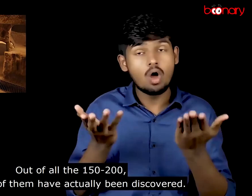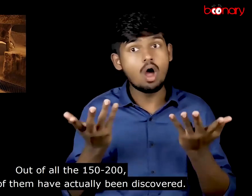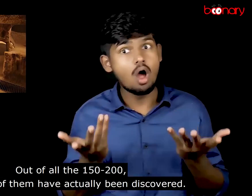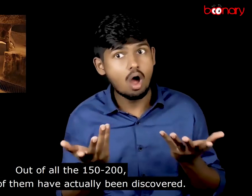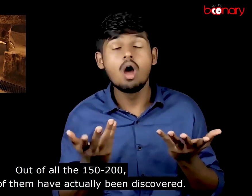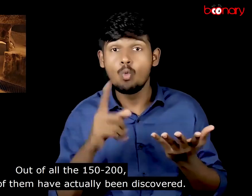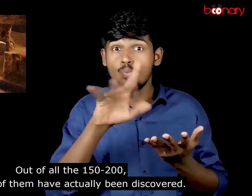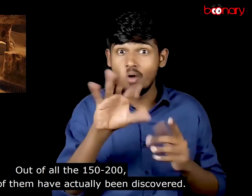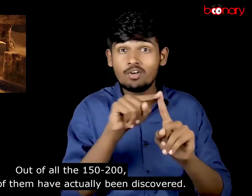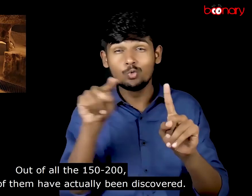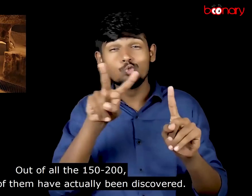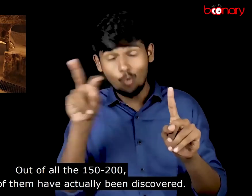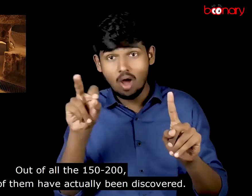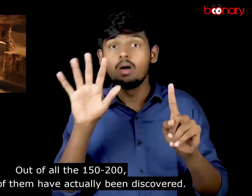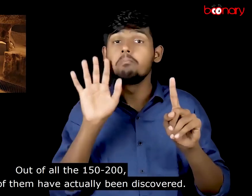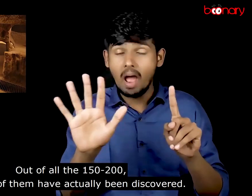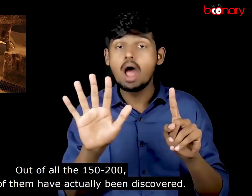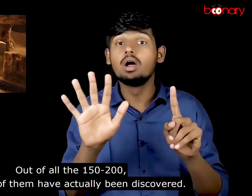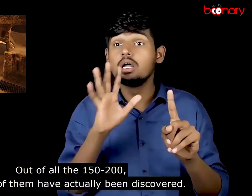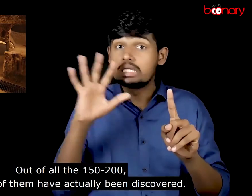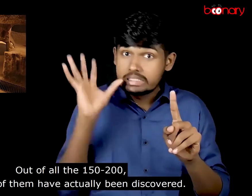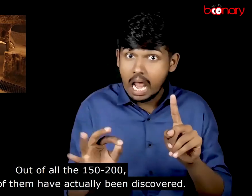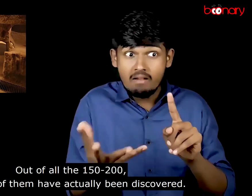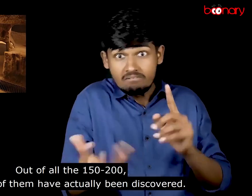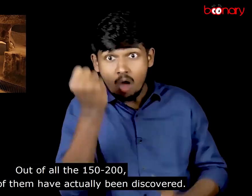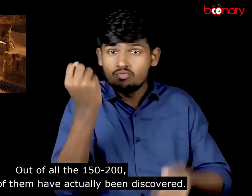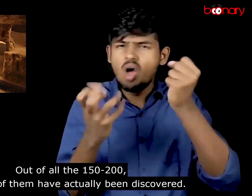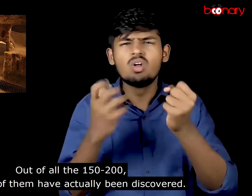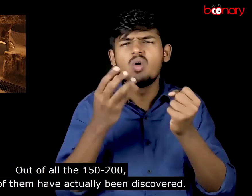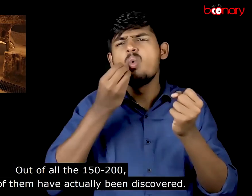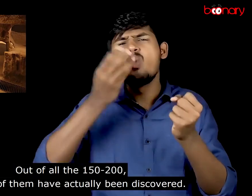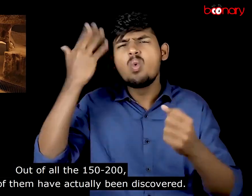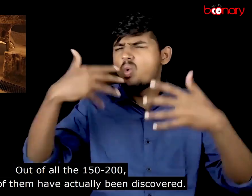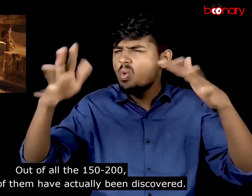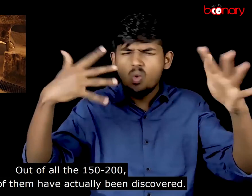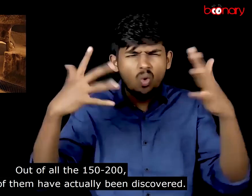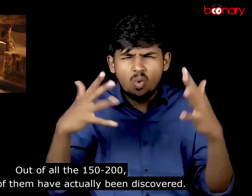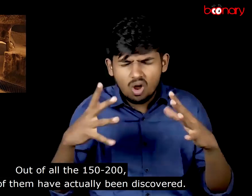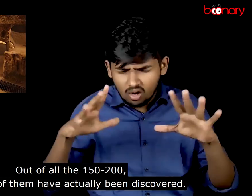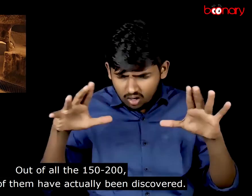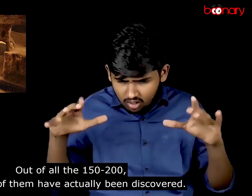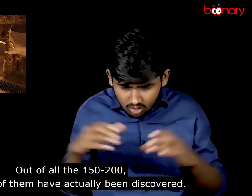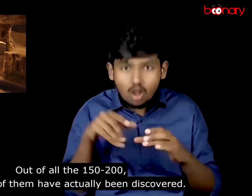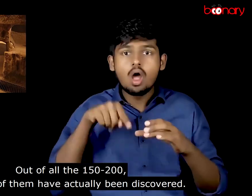the 150 to 200, just 36 of them have actually been